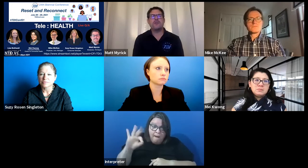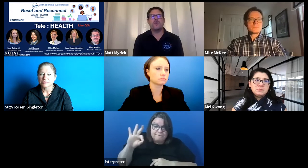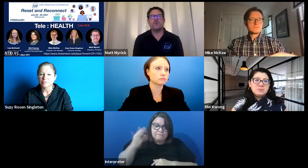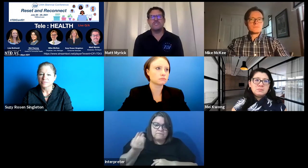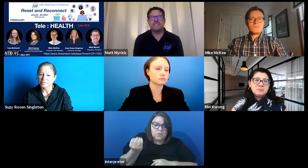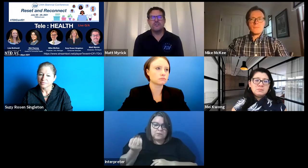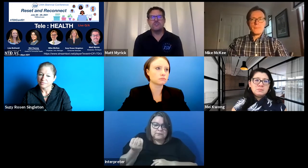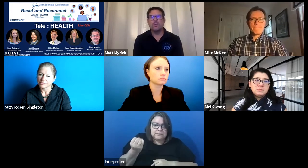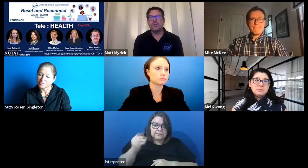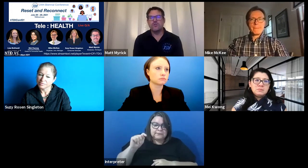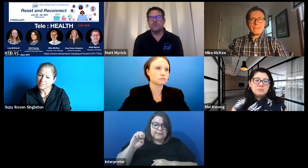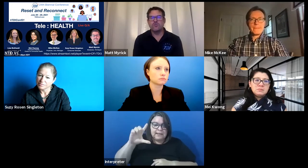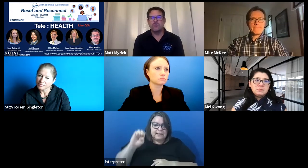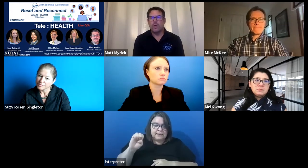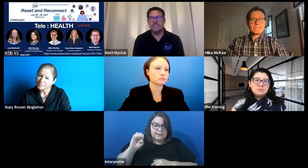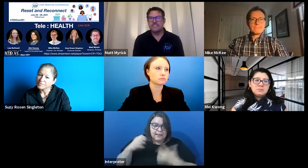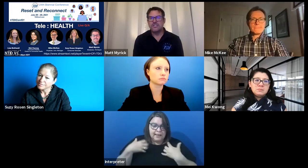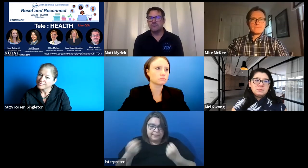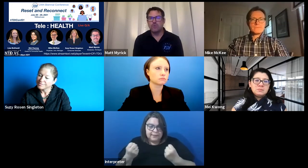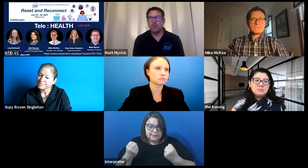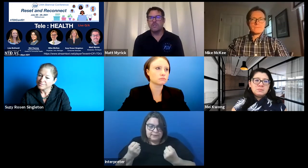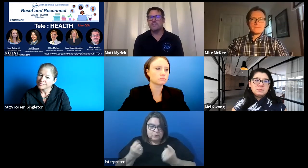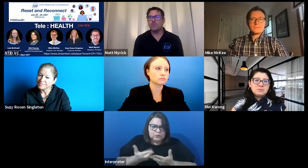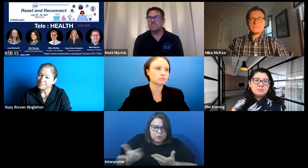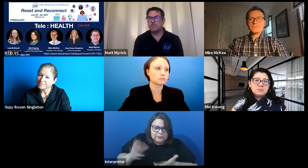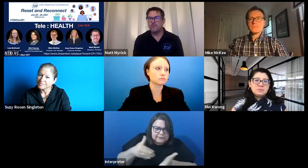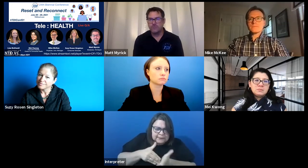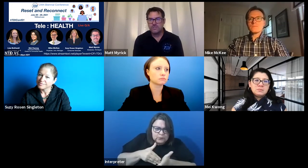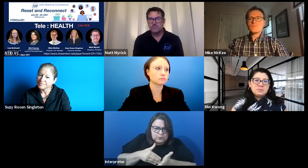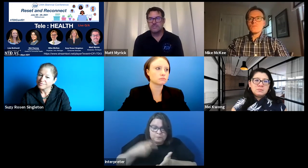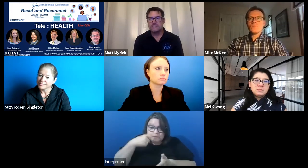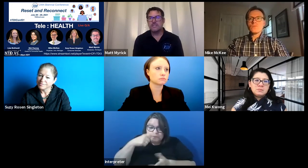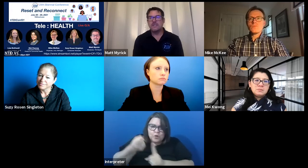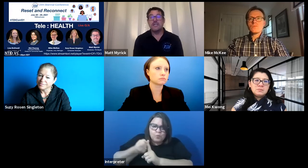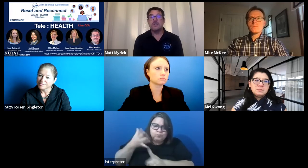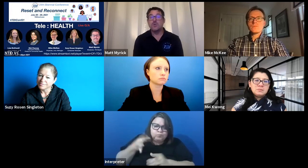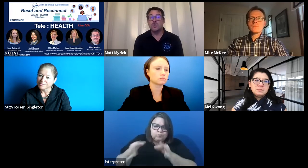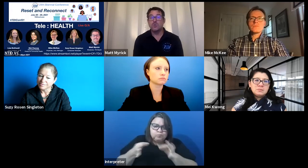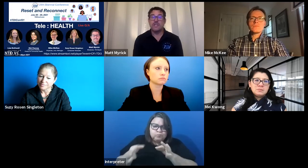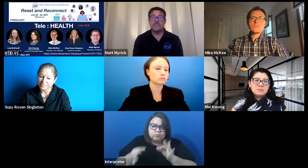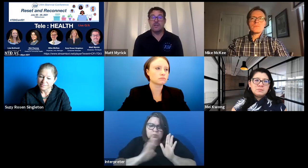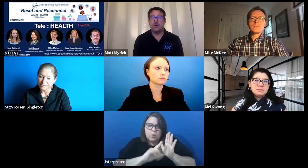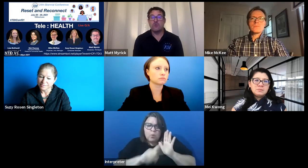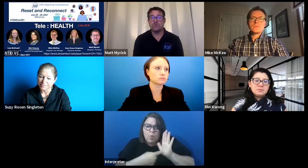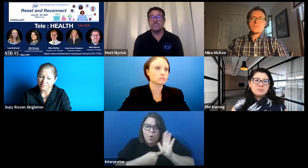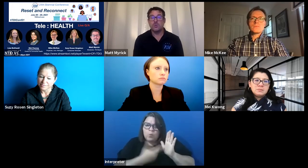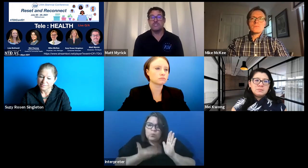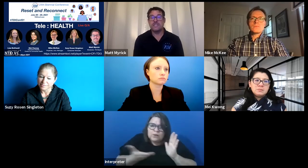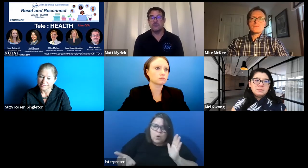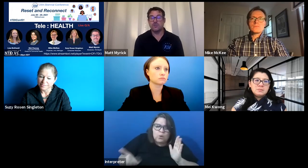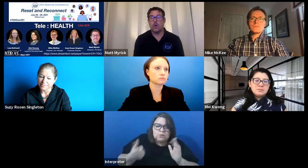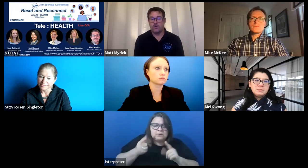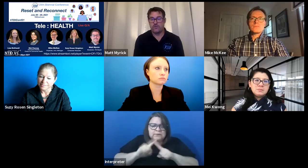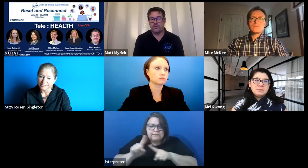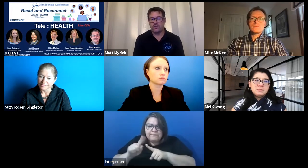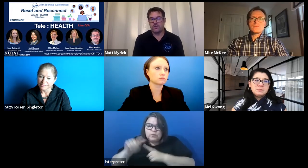describe, these centers and what your organization role is and what some of the resources and tools that the telehealth resource